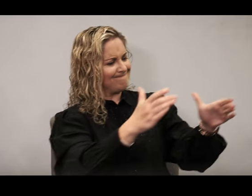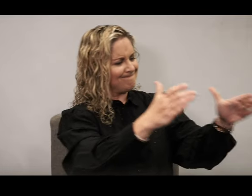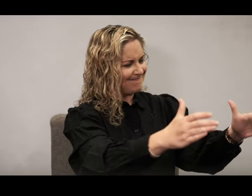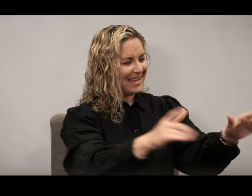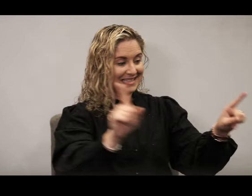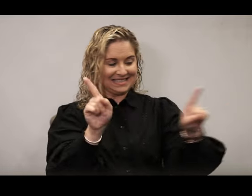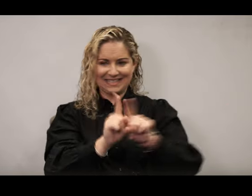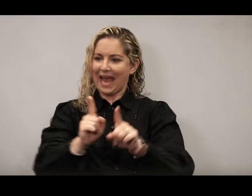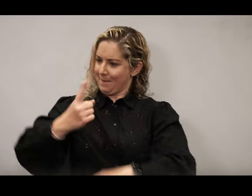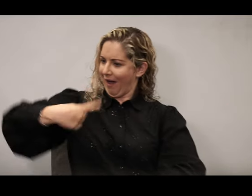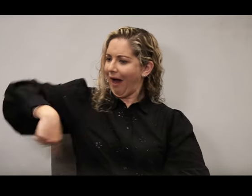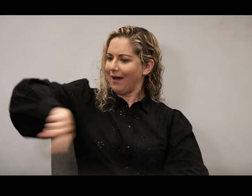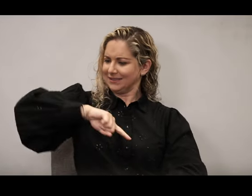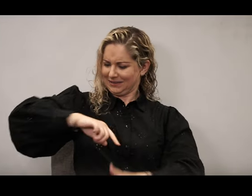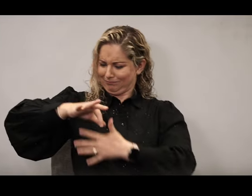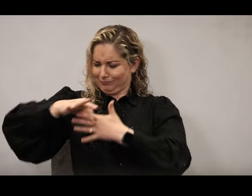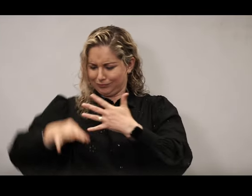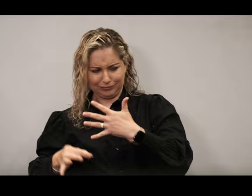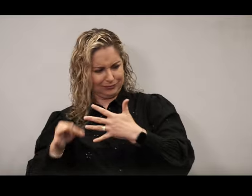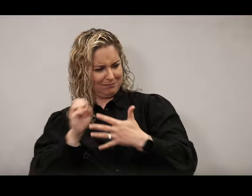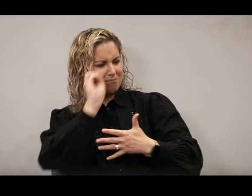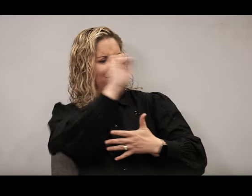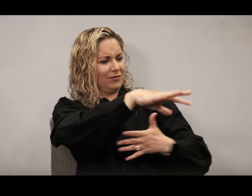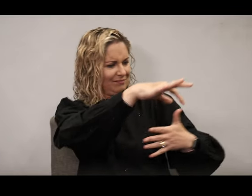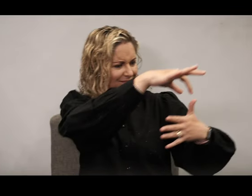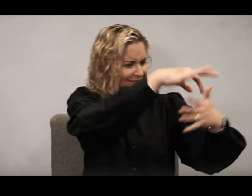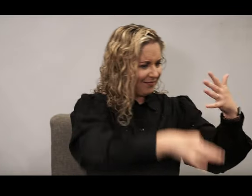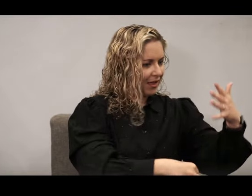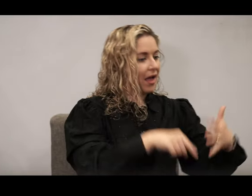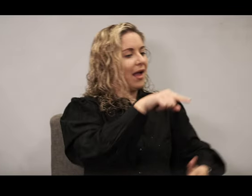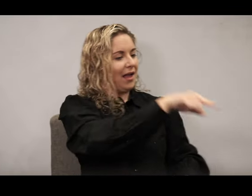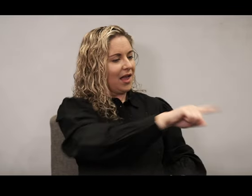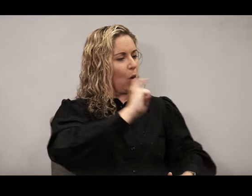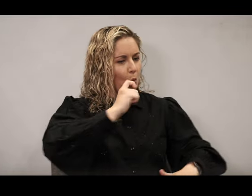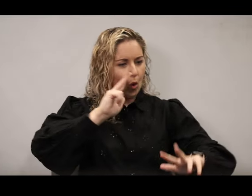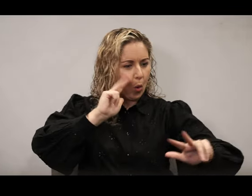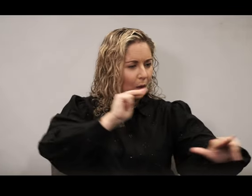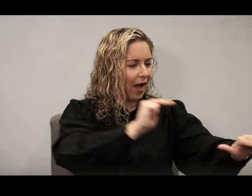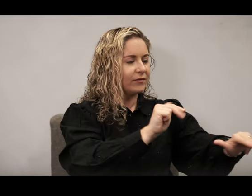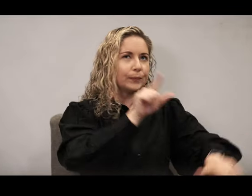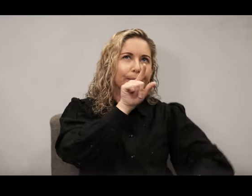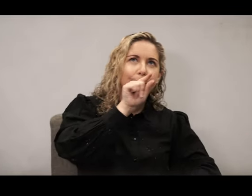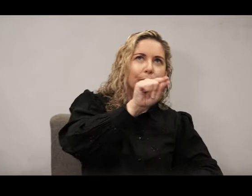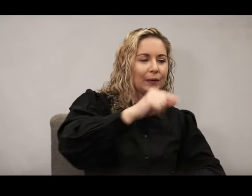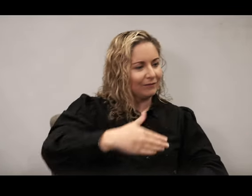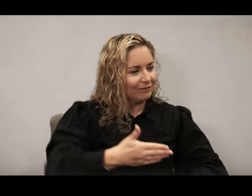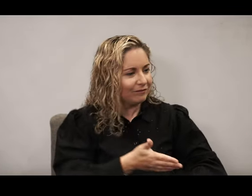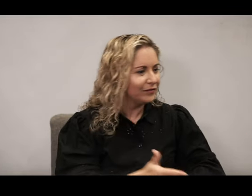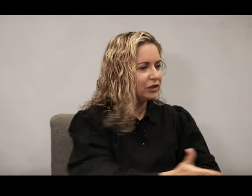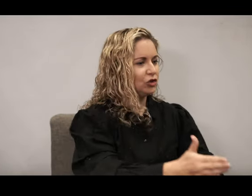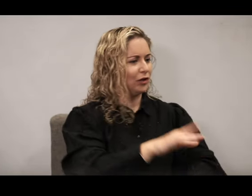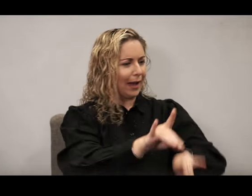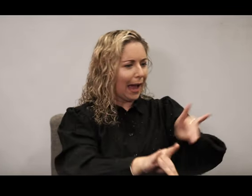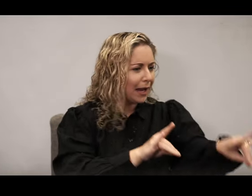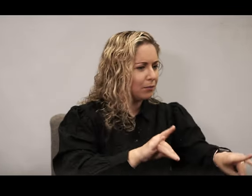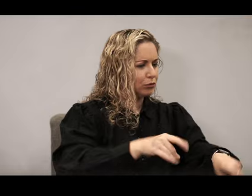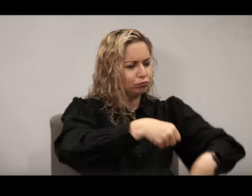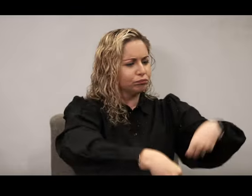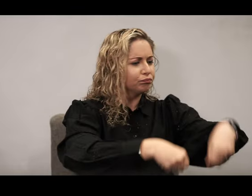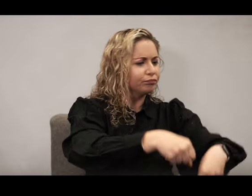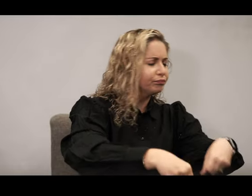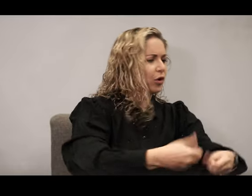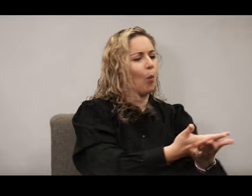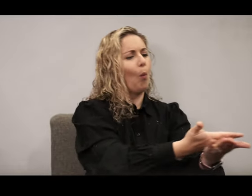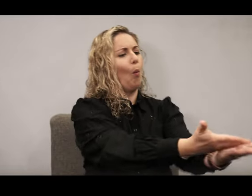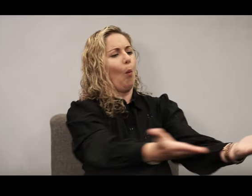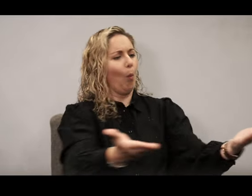of the sea and the birds over the sky, over the livestock and all the wild animals, and over all the creatures that move along the ground." We come